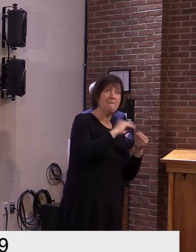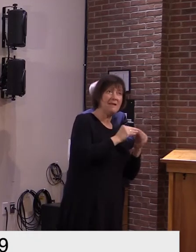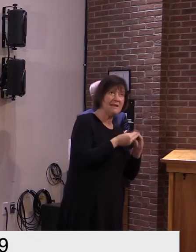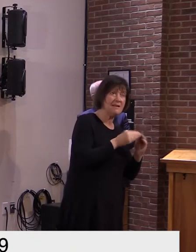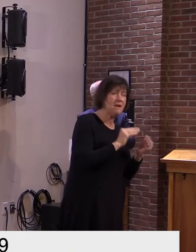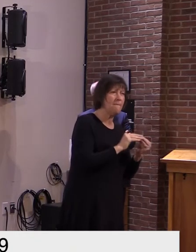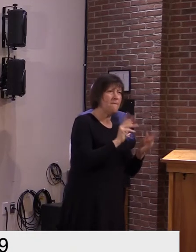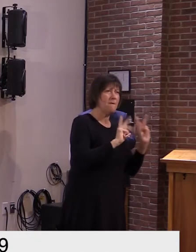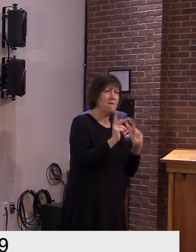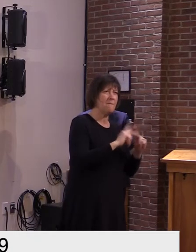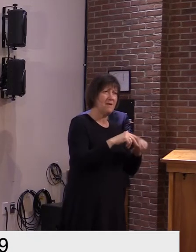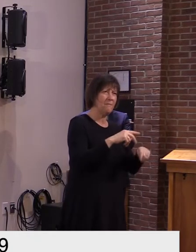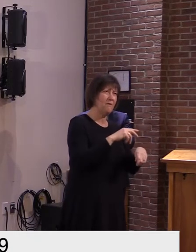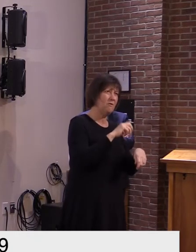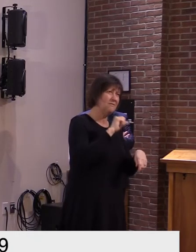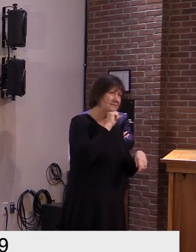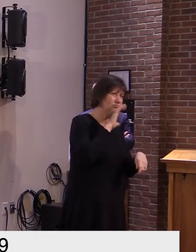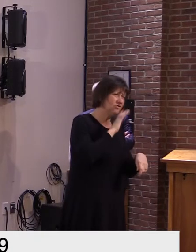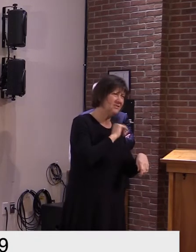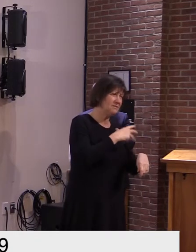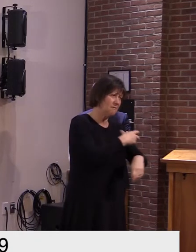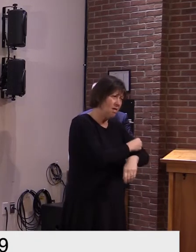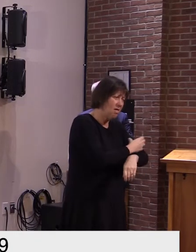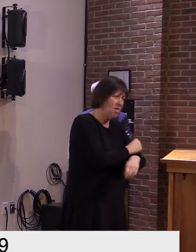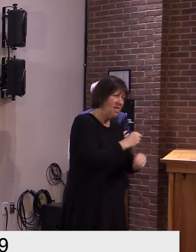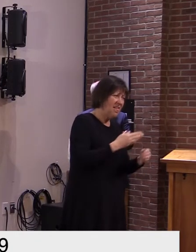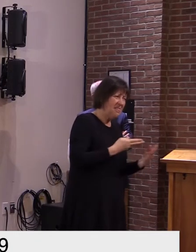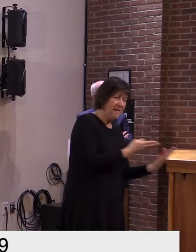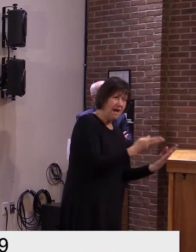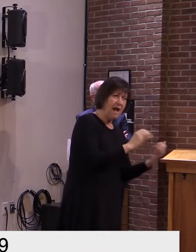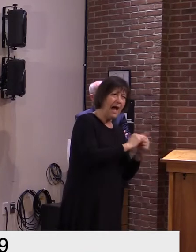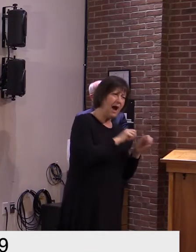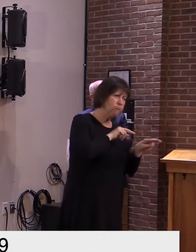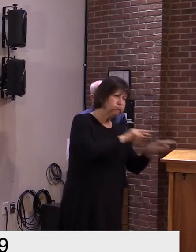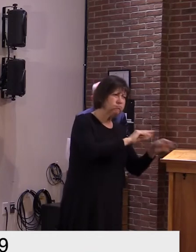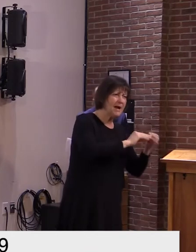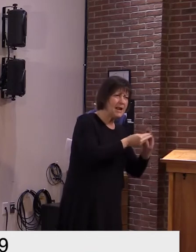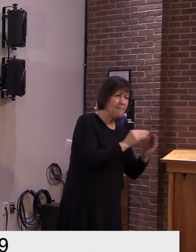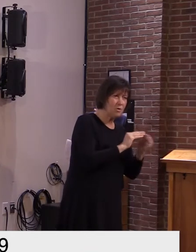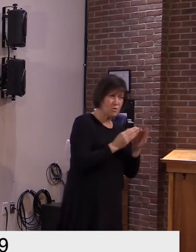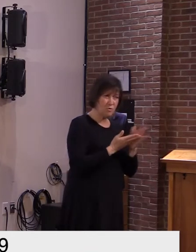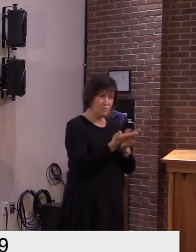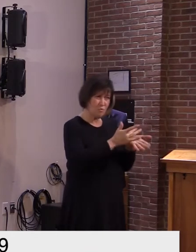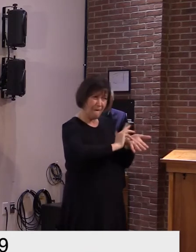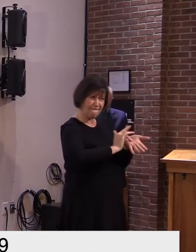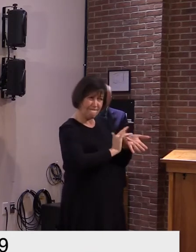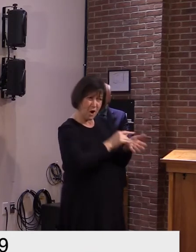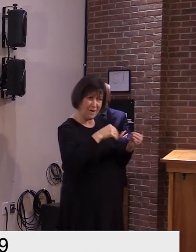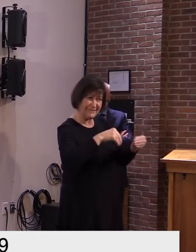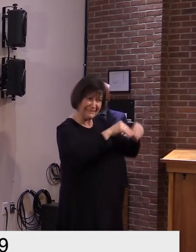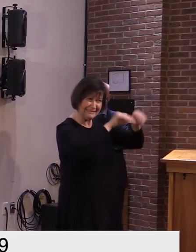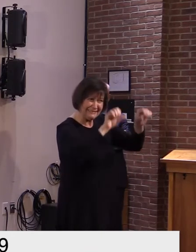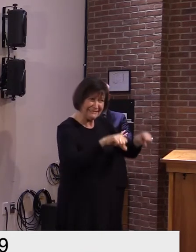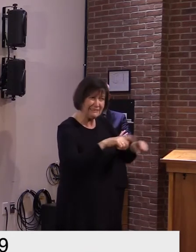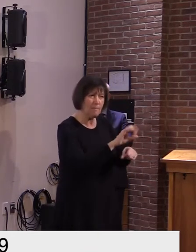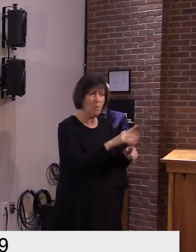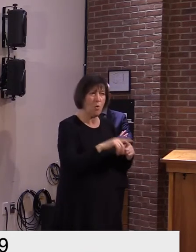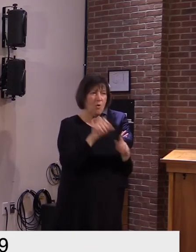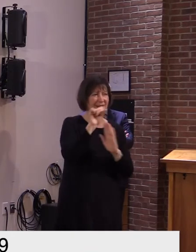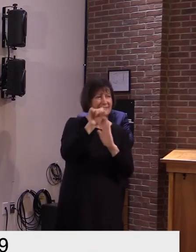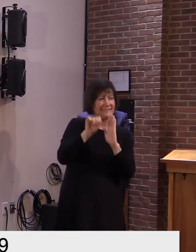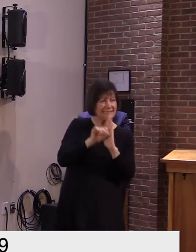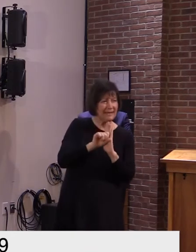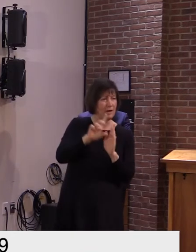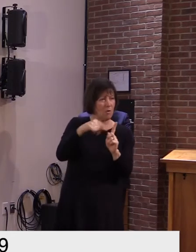happening, the vaccinations happening through the pharmacy system? Or yes. Will the state be reporting just